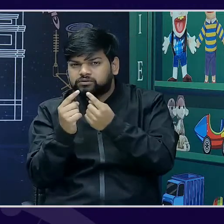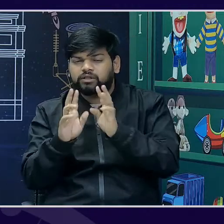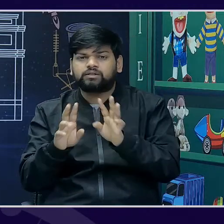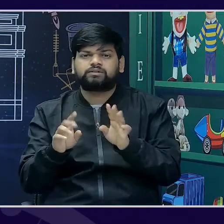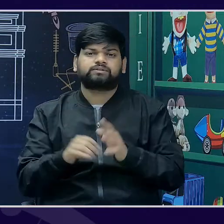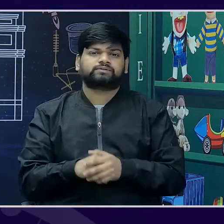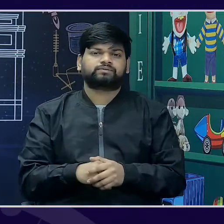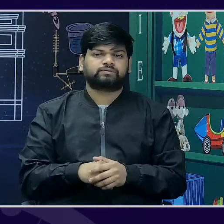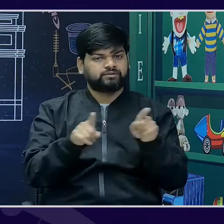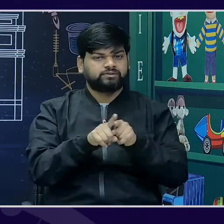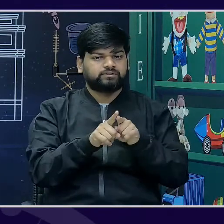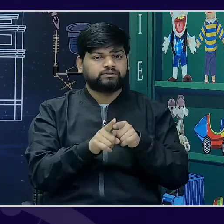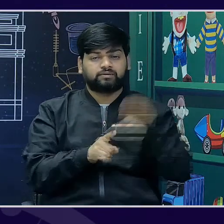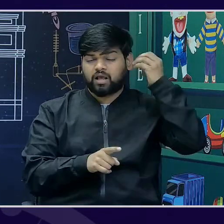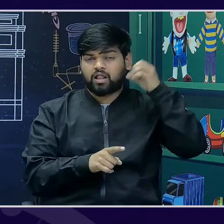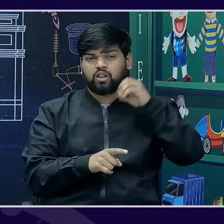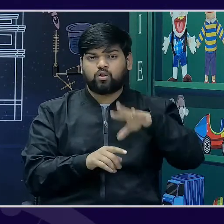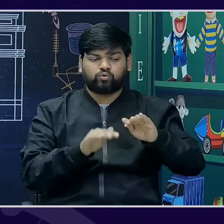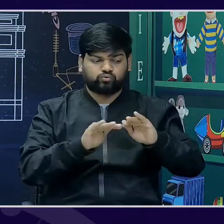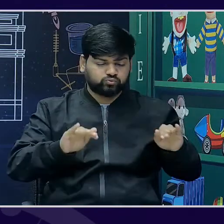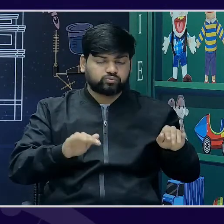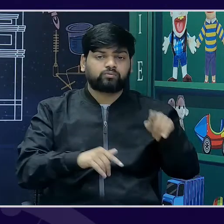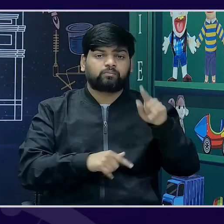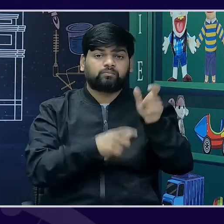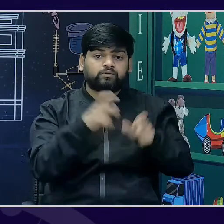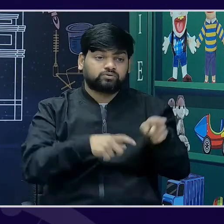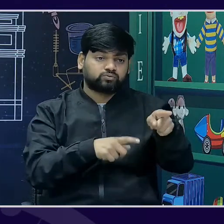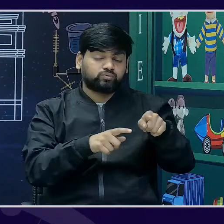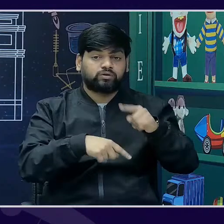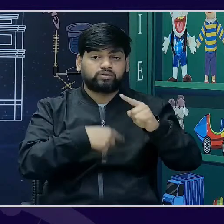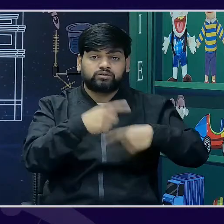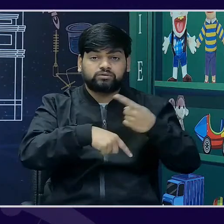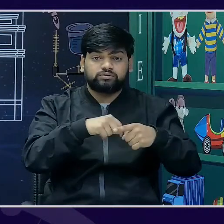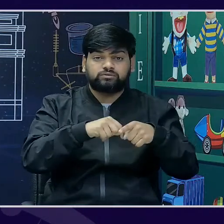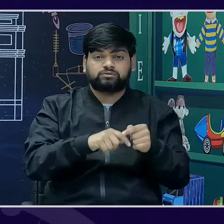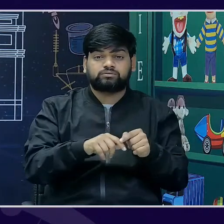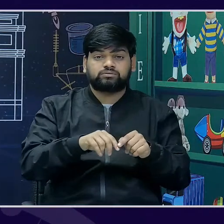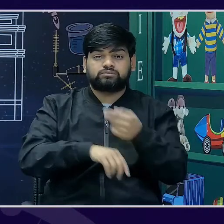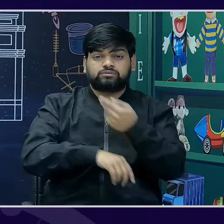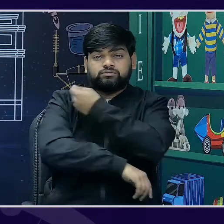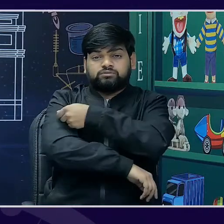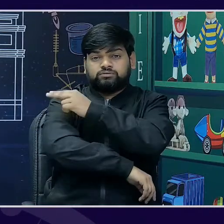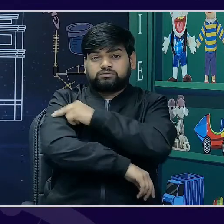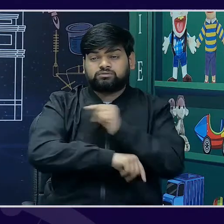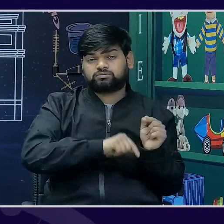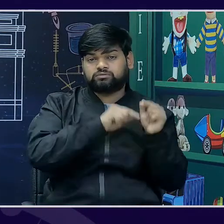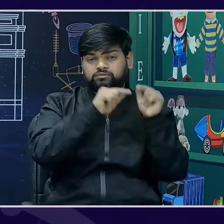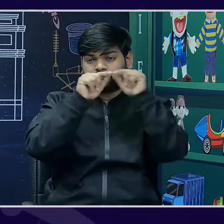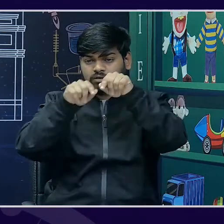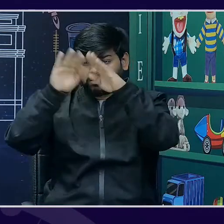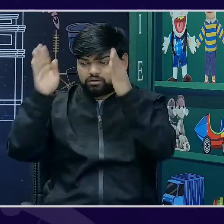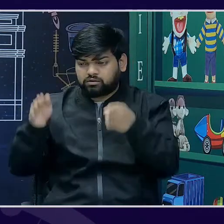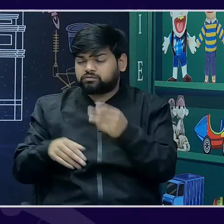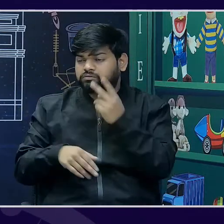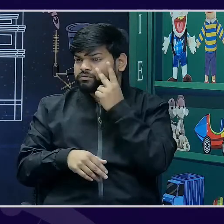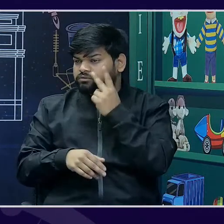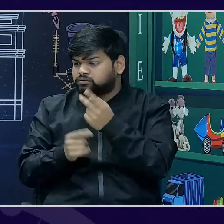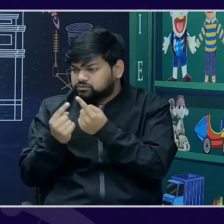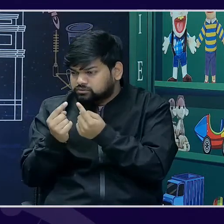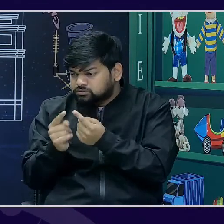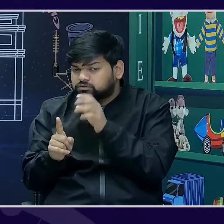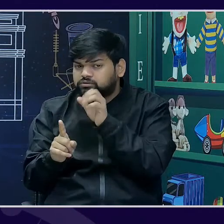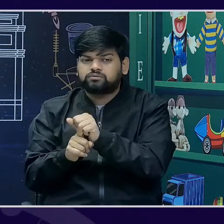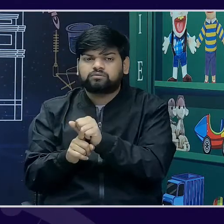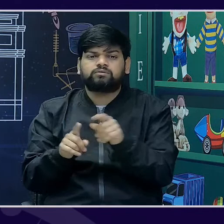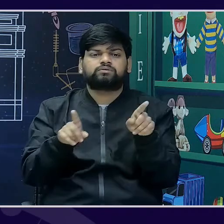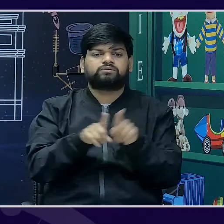to the platform and highlighting these important areas for all our students. Even if when we talk about an inclusive classroom